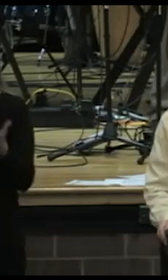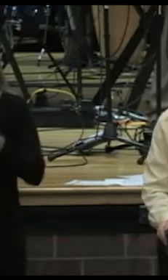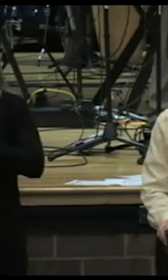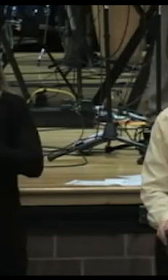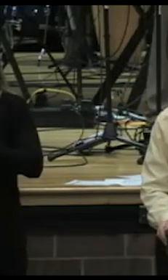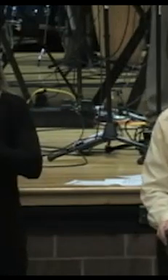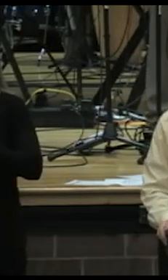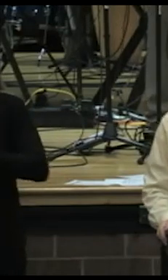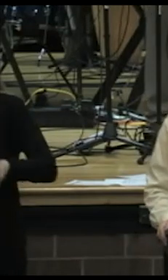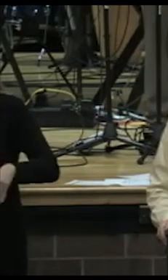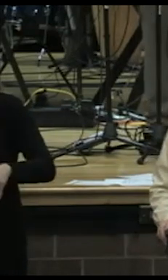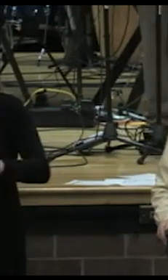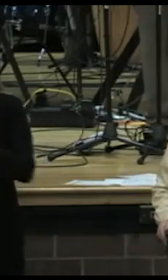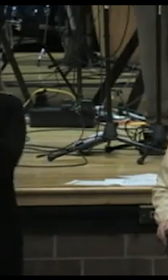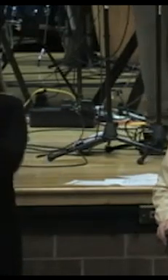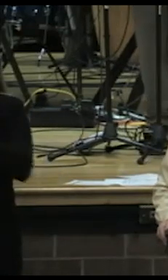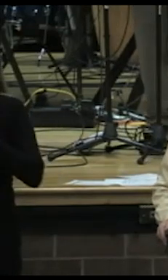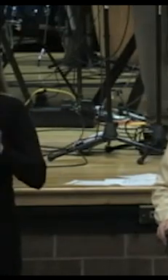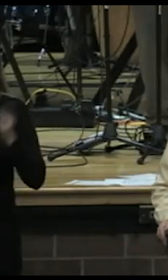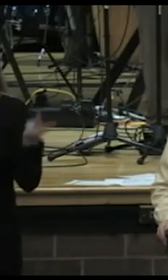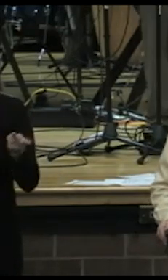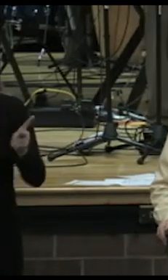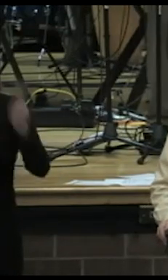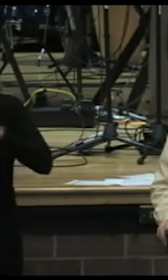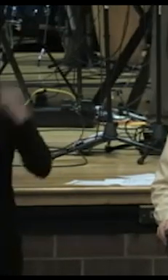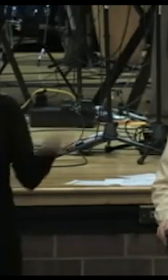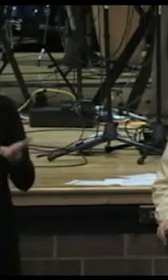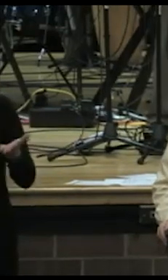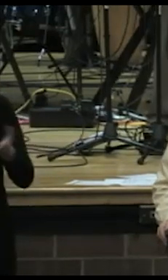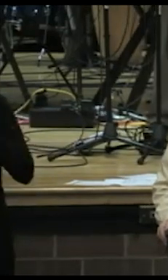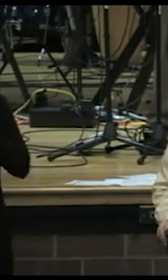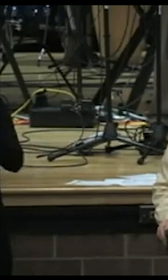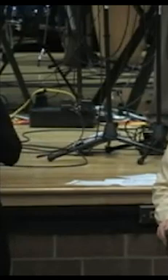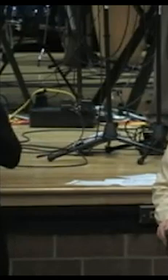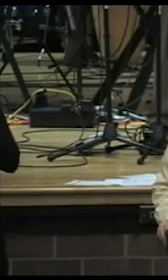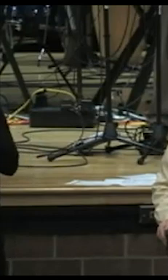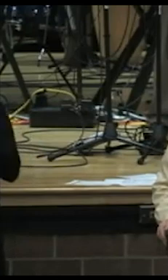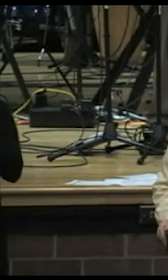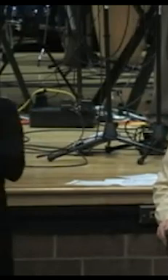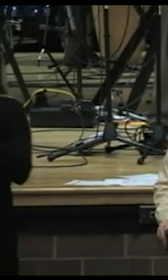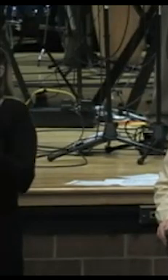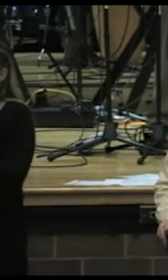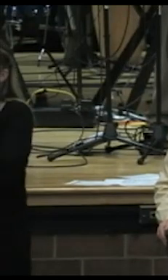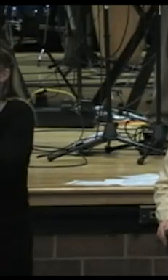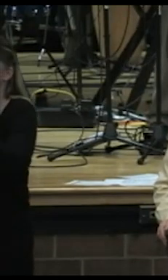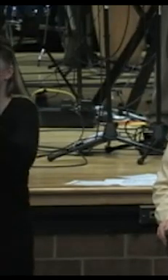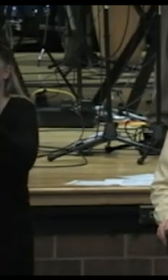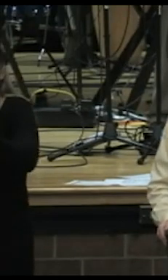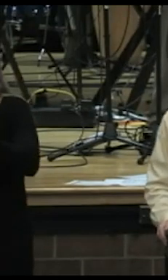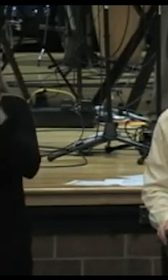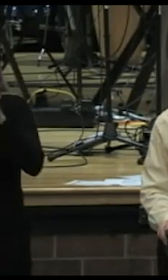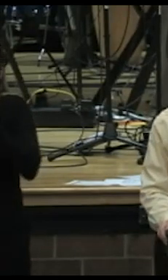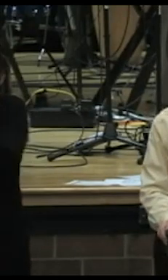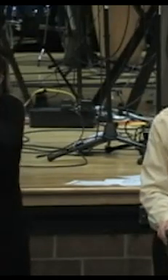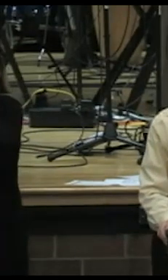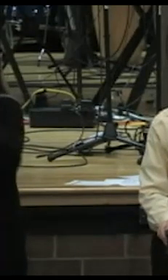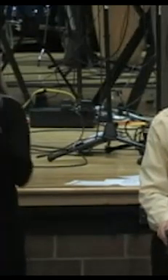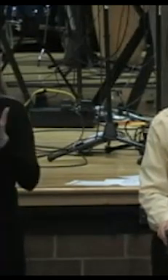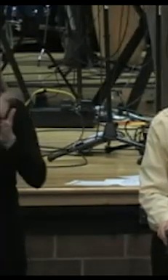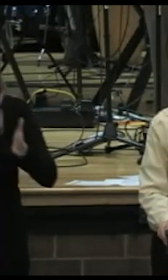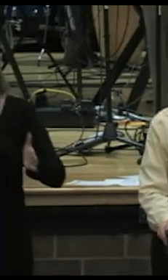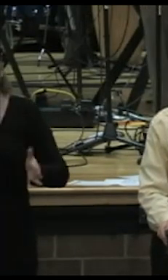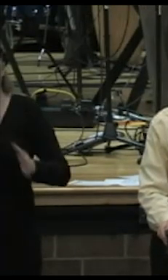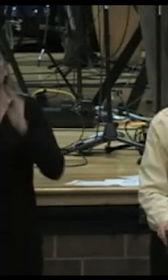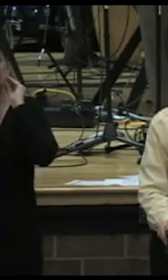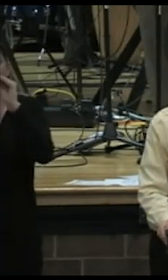grant that the singles in our church would find godly friends and have a heart to serve. Lord, teach us how to have